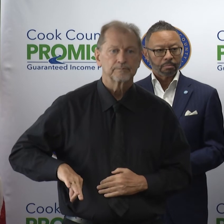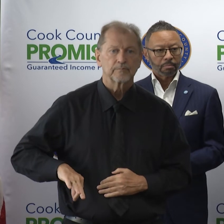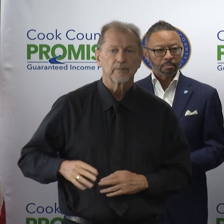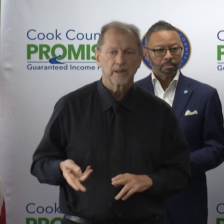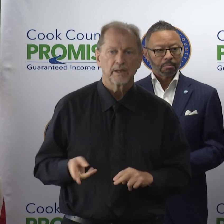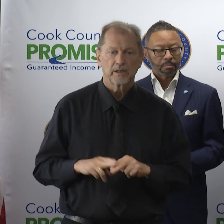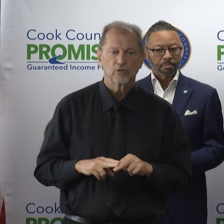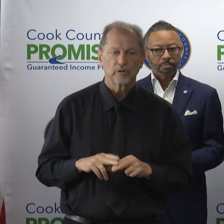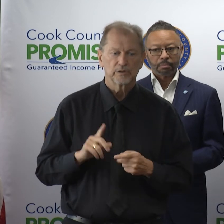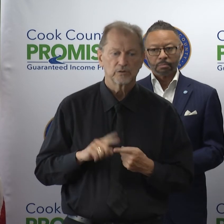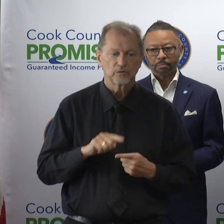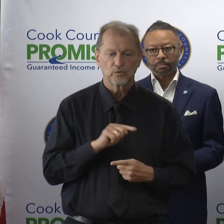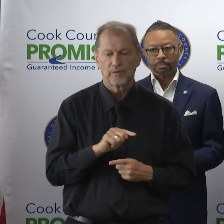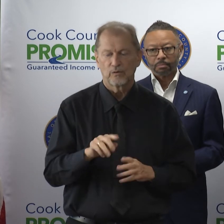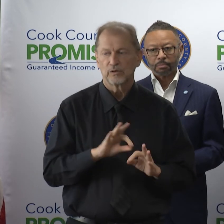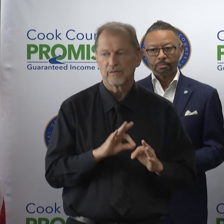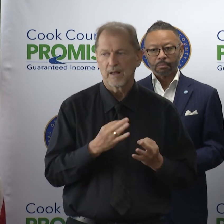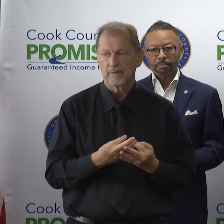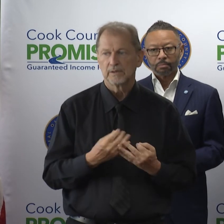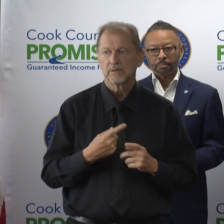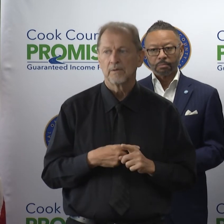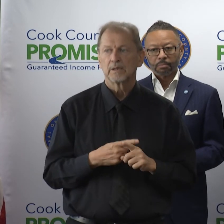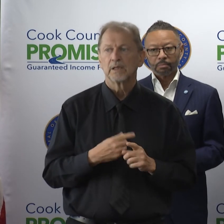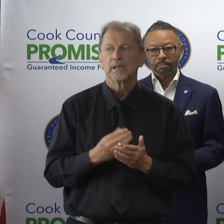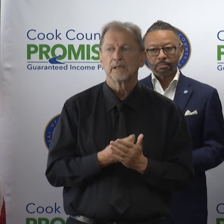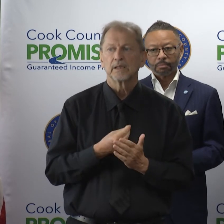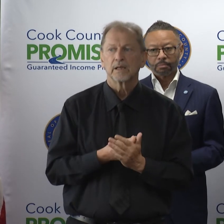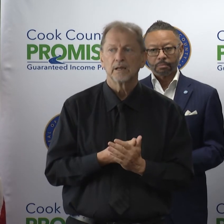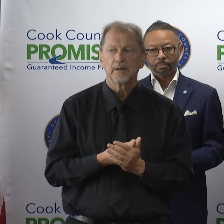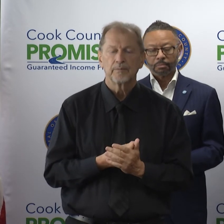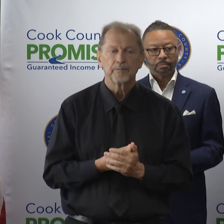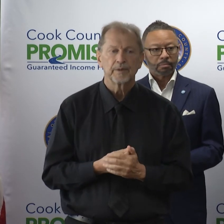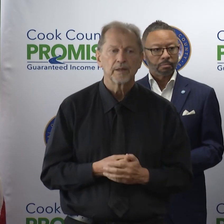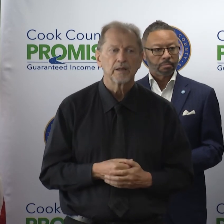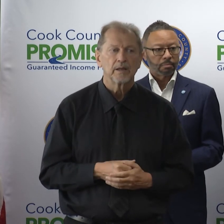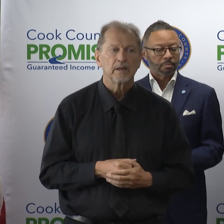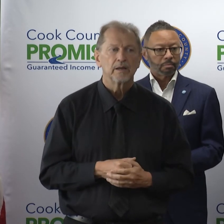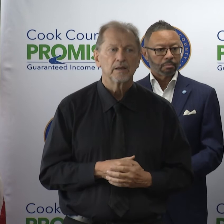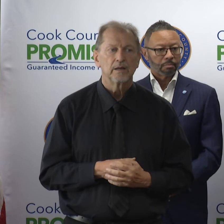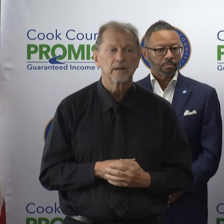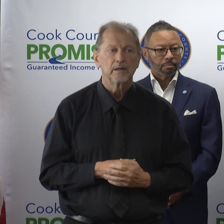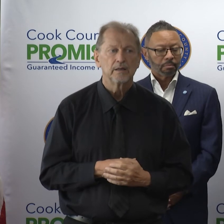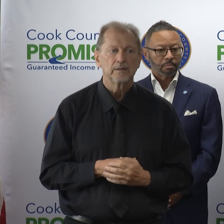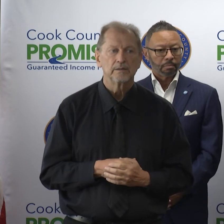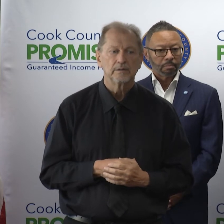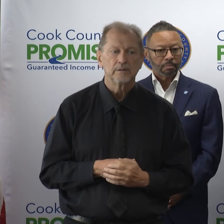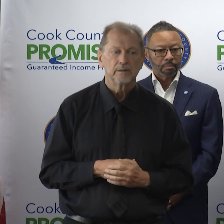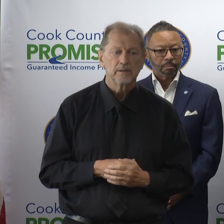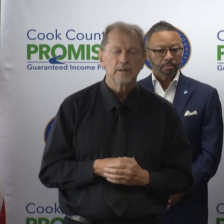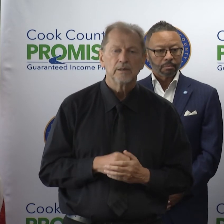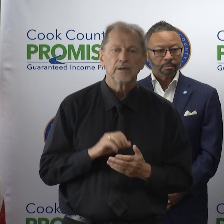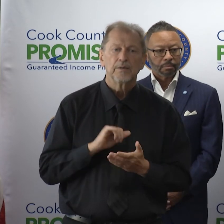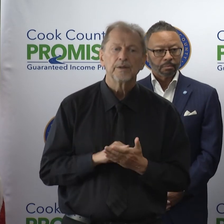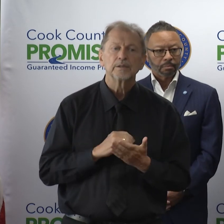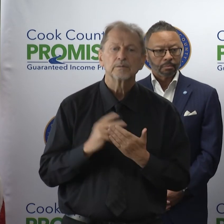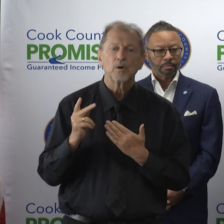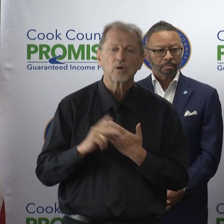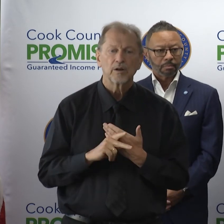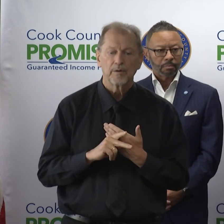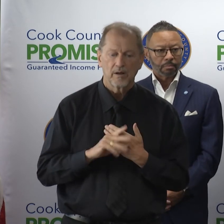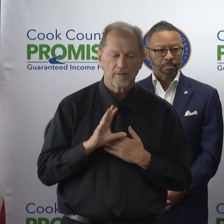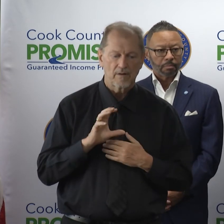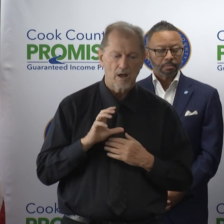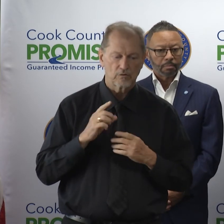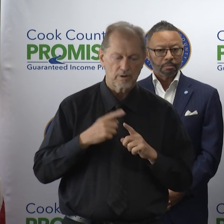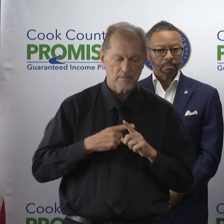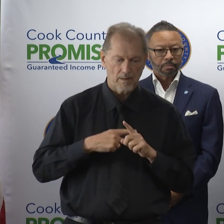increase to their monthly income, but it's not a, you know, this is a program, $500 a